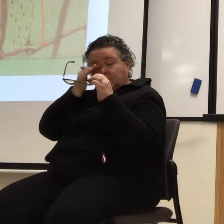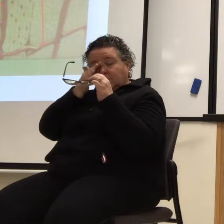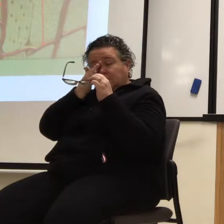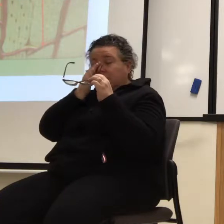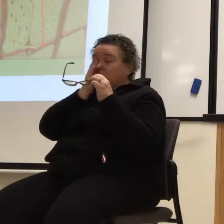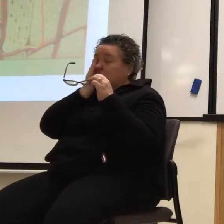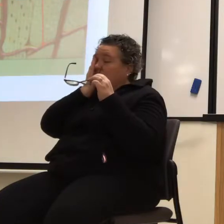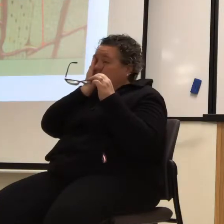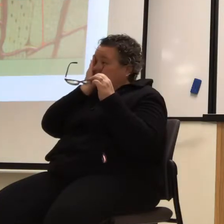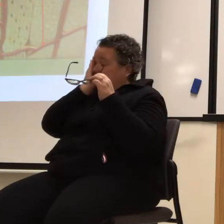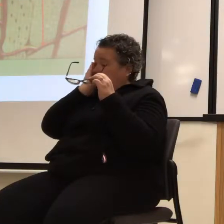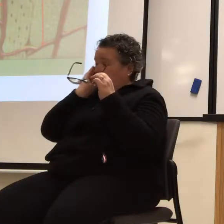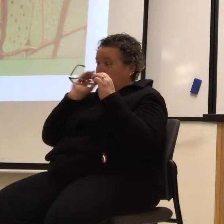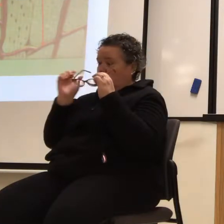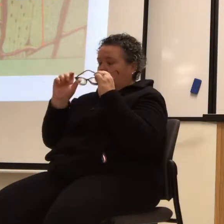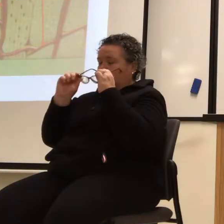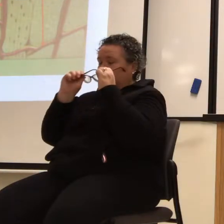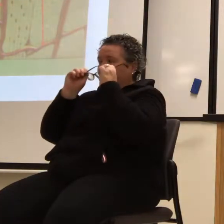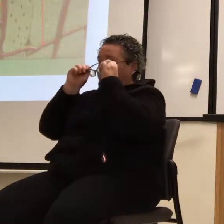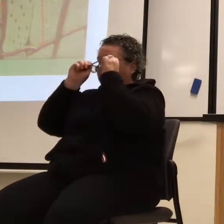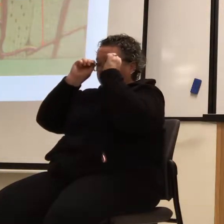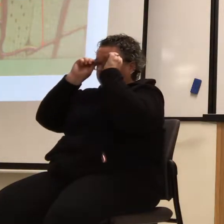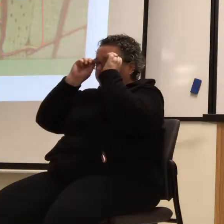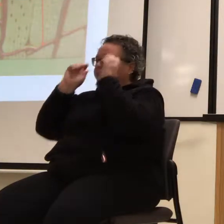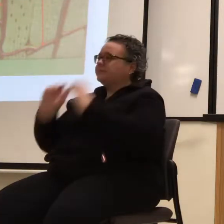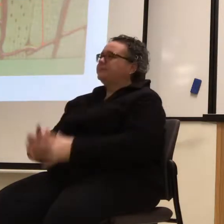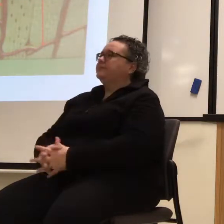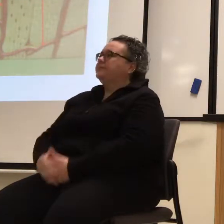Wolfman's canal, run